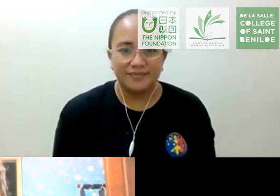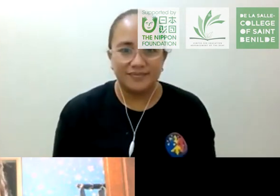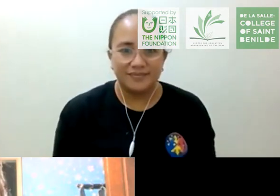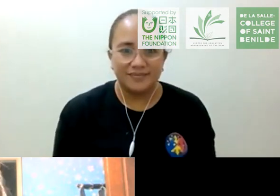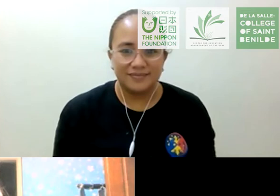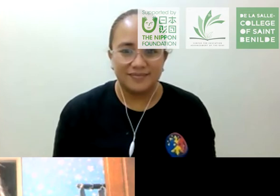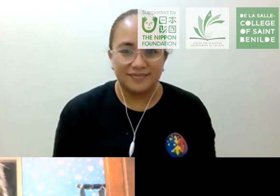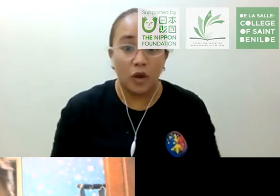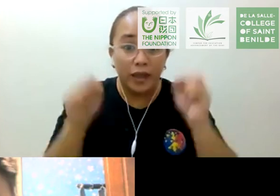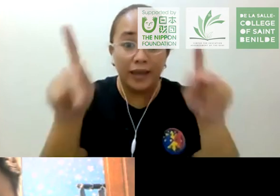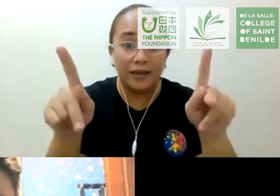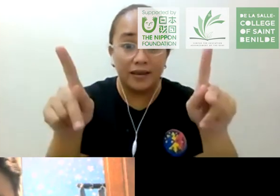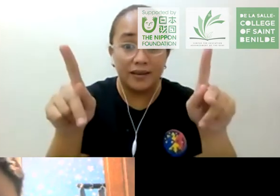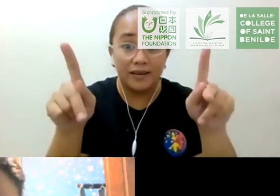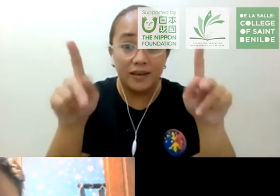Okay?